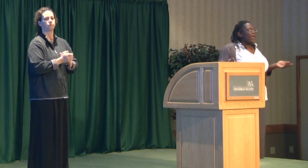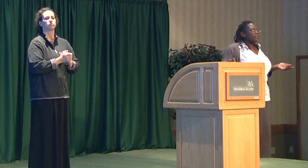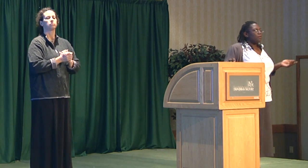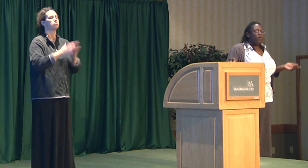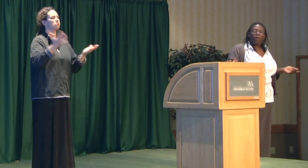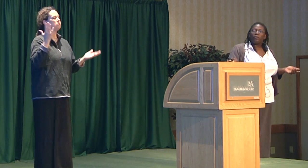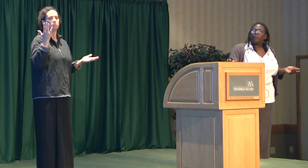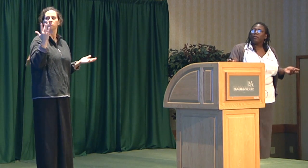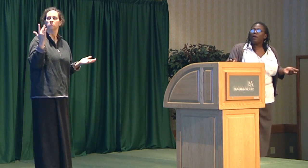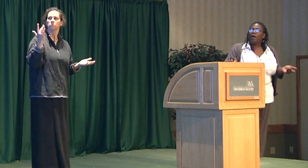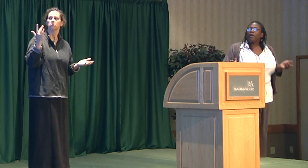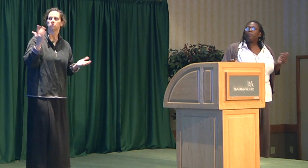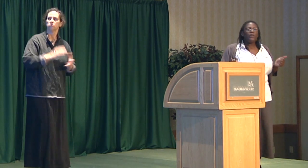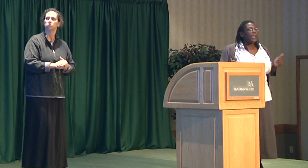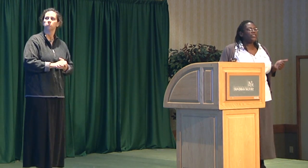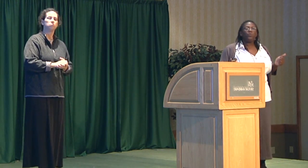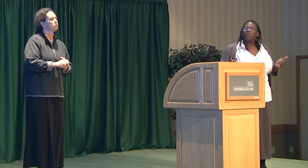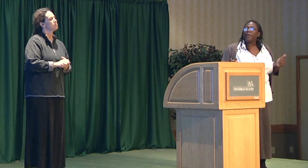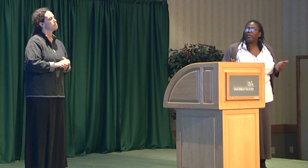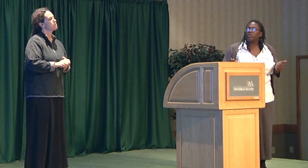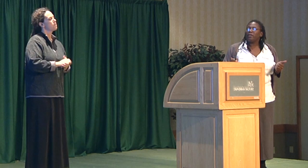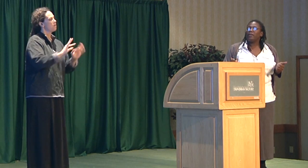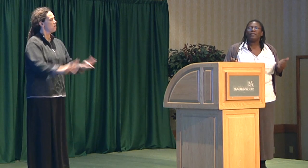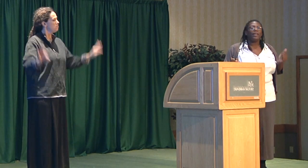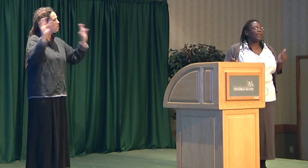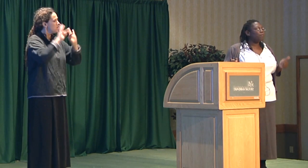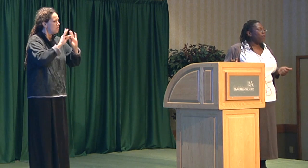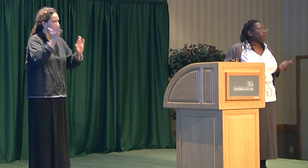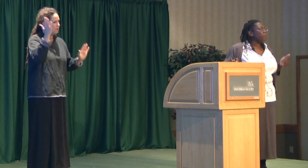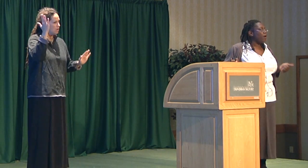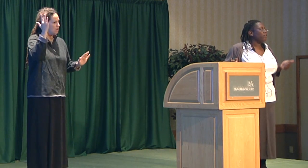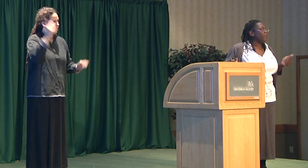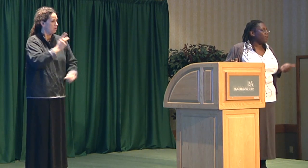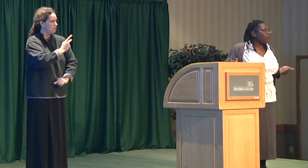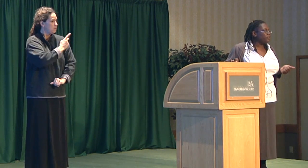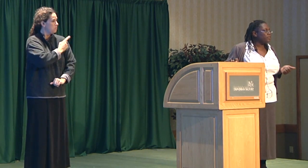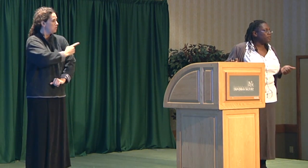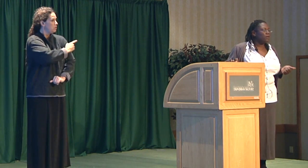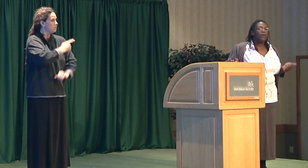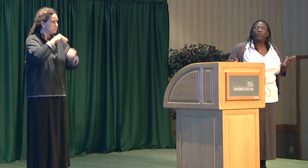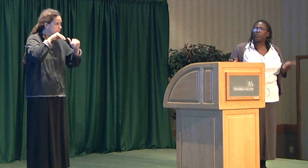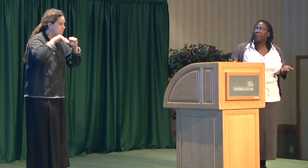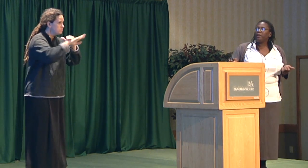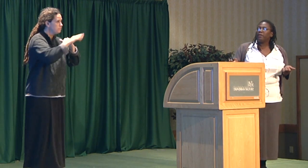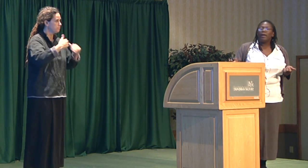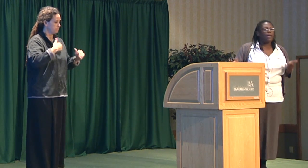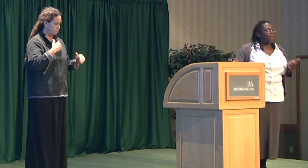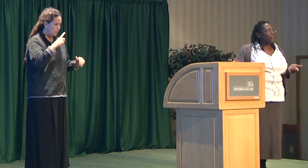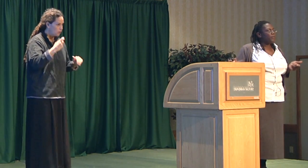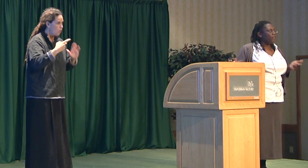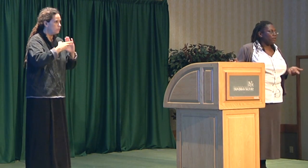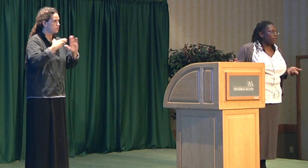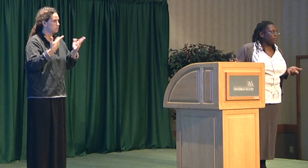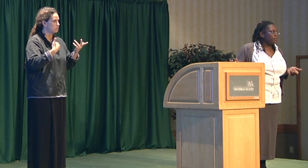So why is it important? Communication with a patient is an important part of diagnosis, treatment,